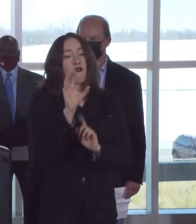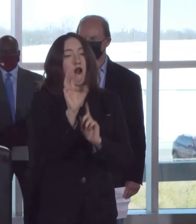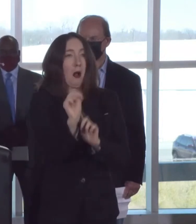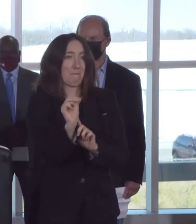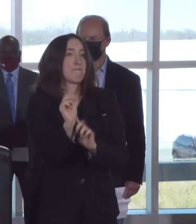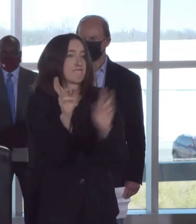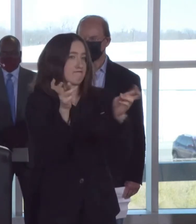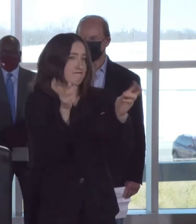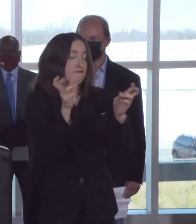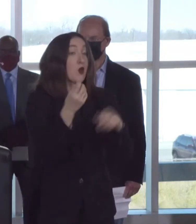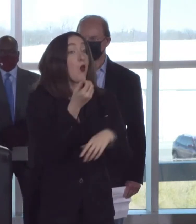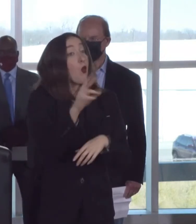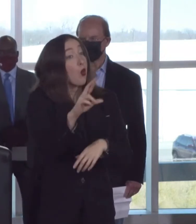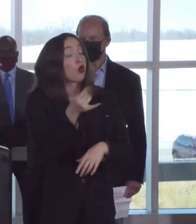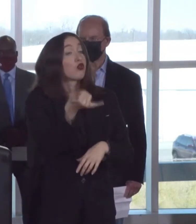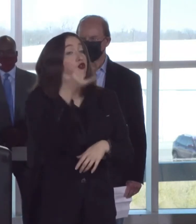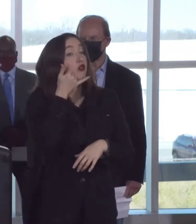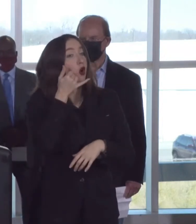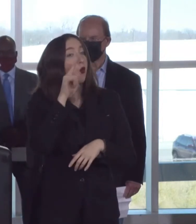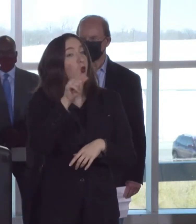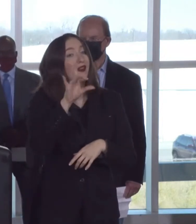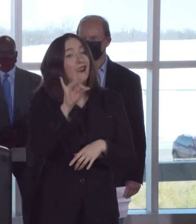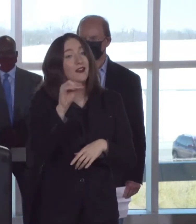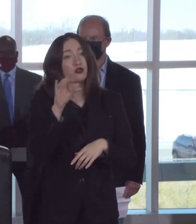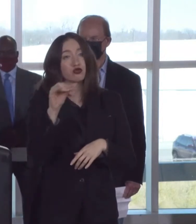doineedacovidtest.com. Or you can call